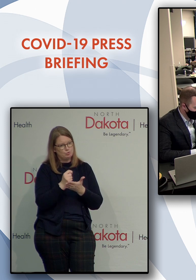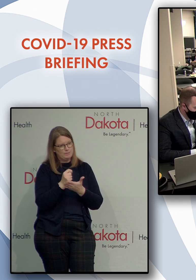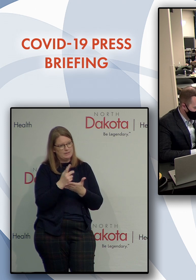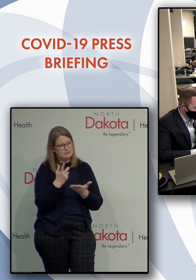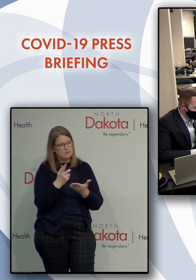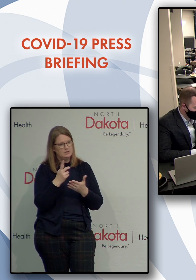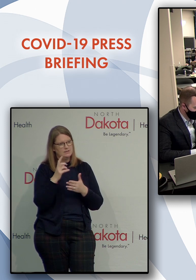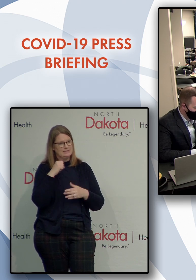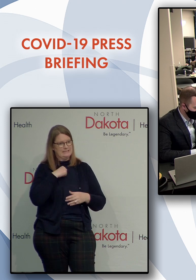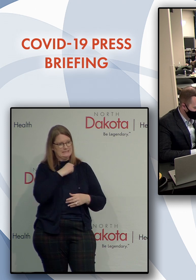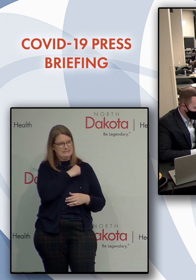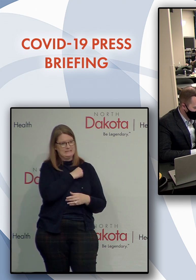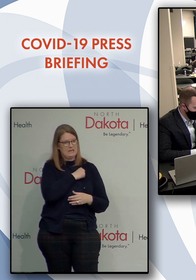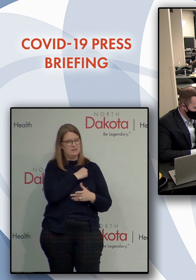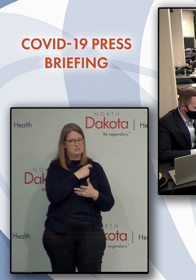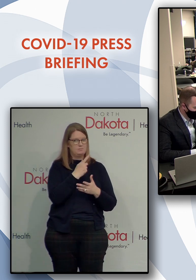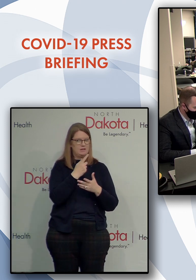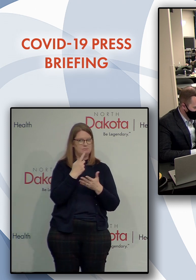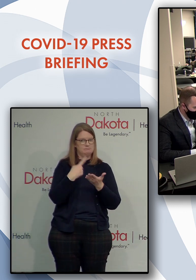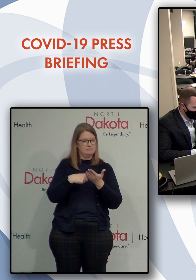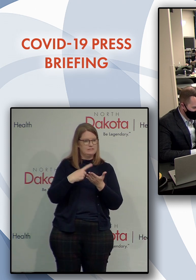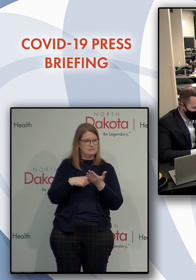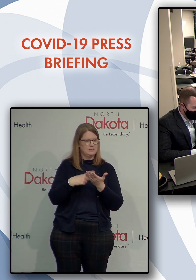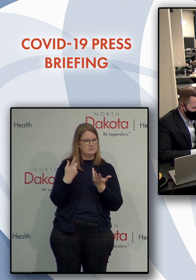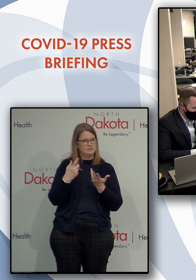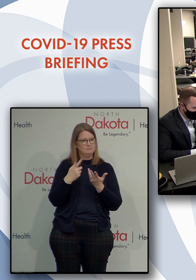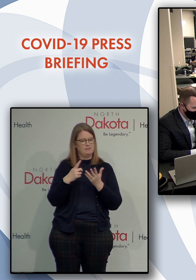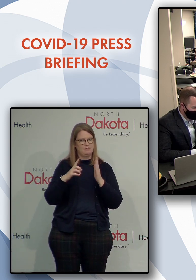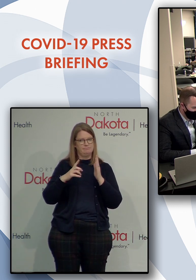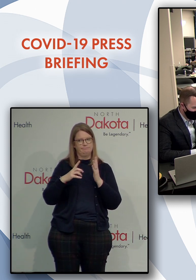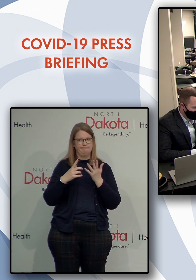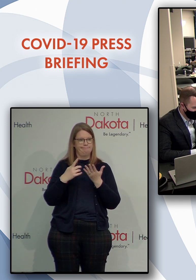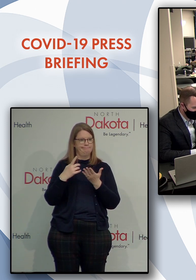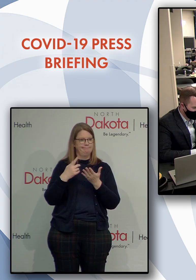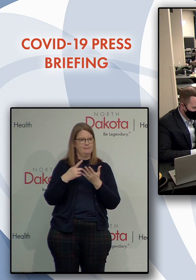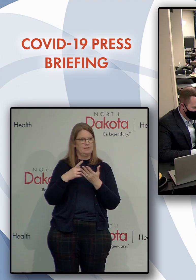proven treatments that don't seem readily available to North Dakotans.